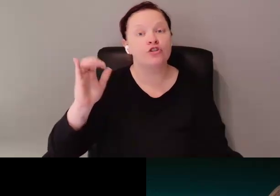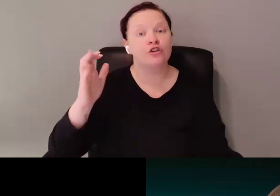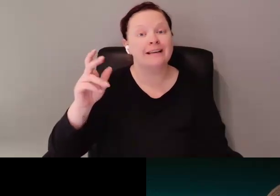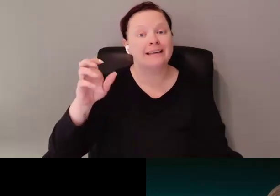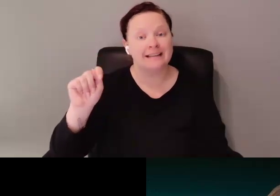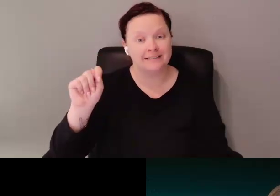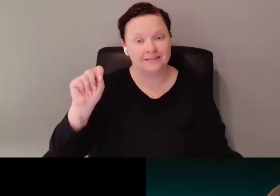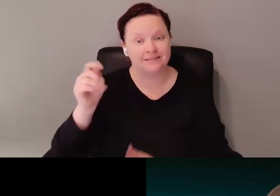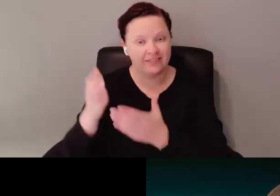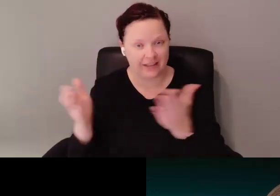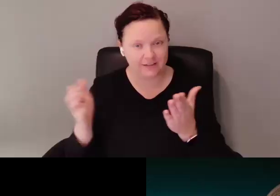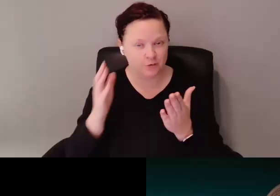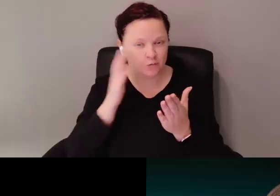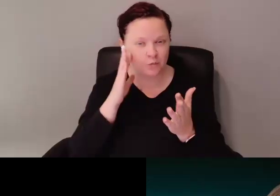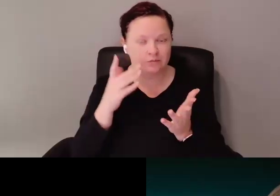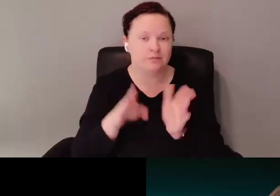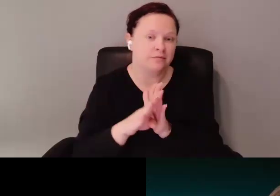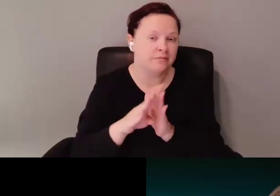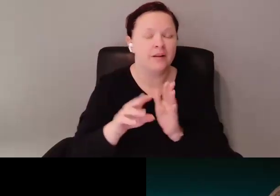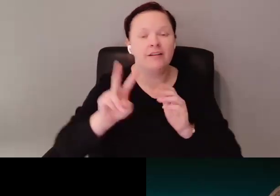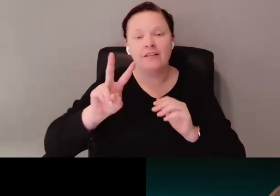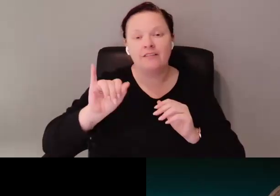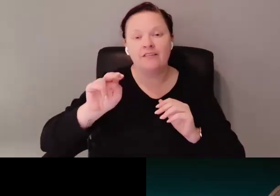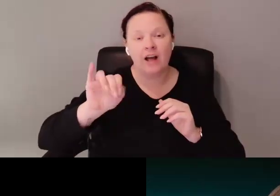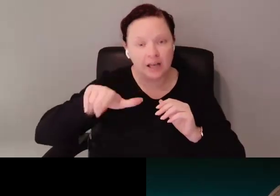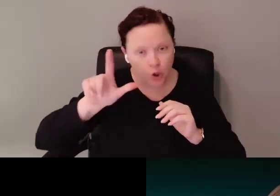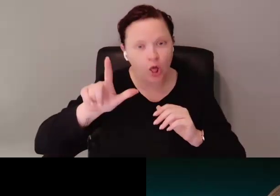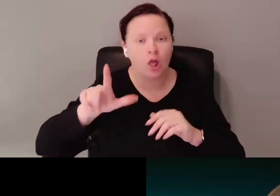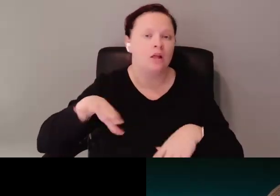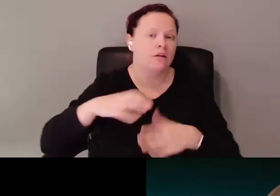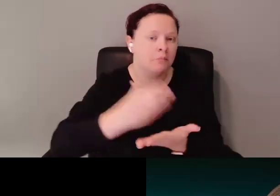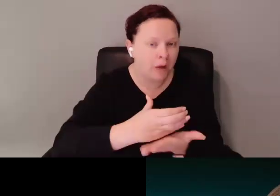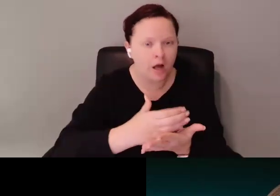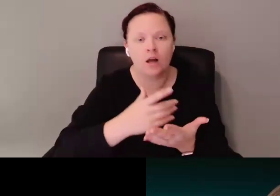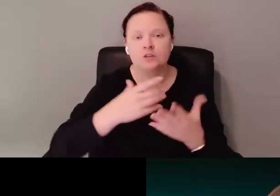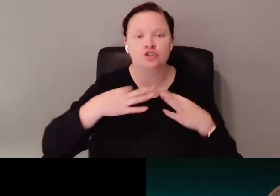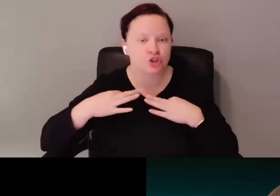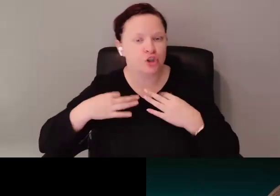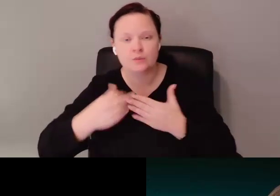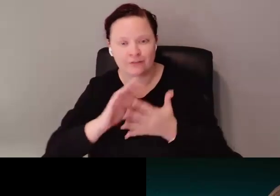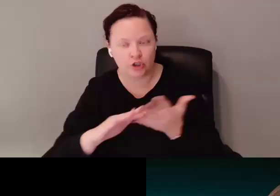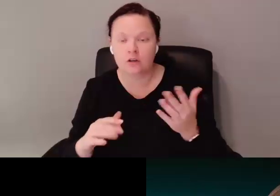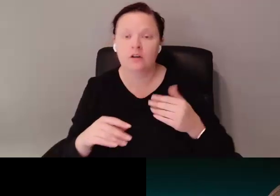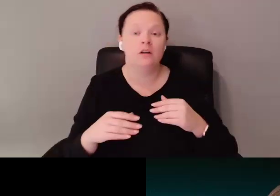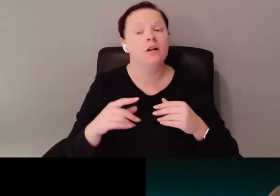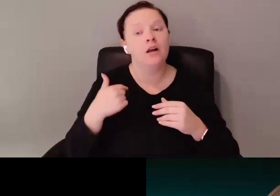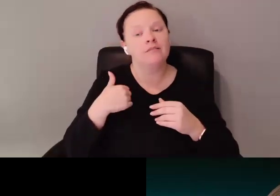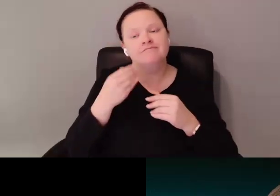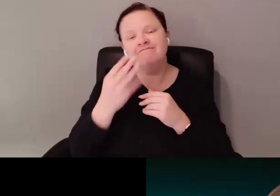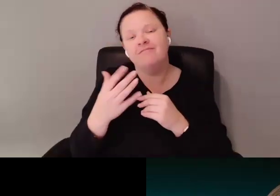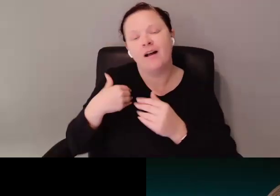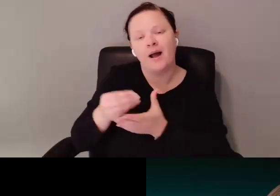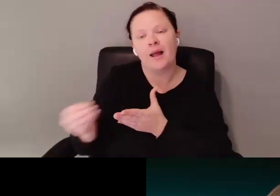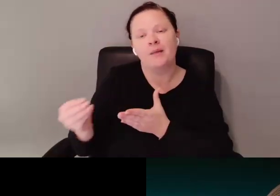the vinyl mugs and everything. People have been doing that for so many years. There's a whole, when I went to get the craft supplies from, I think it